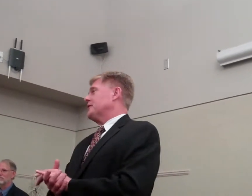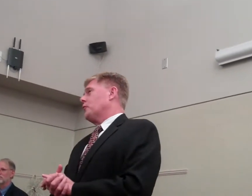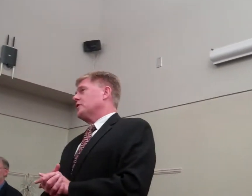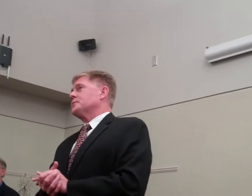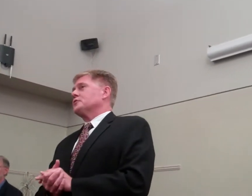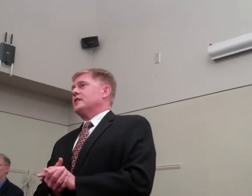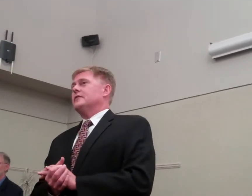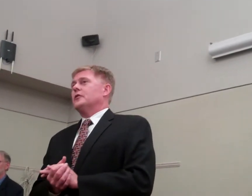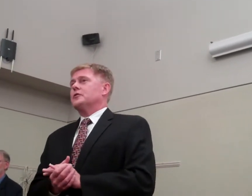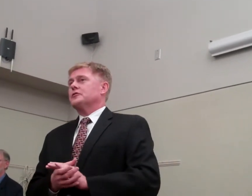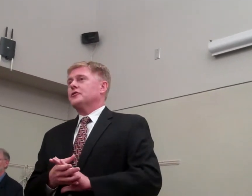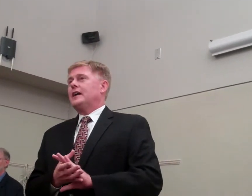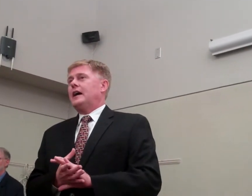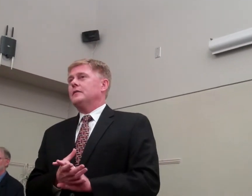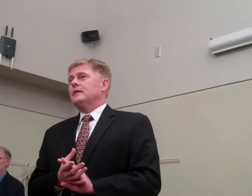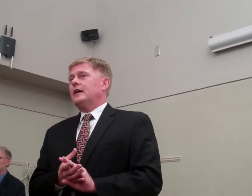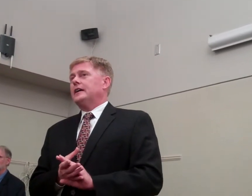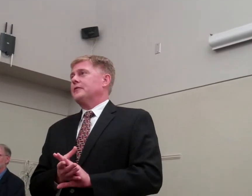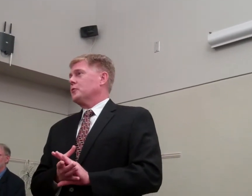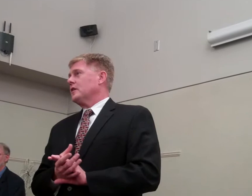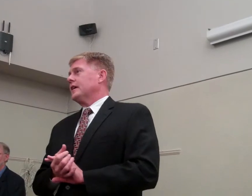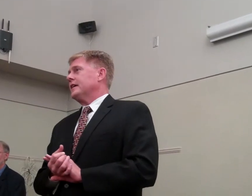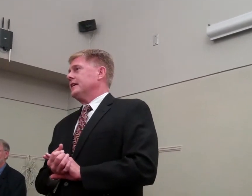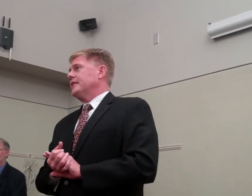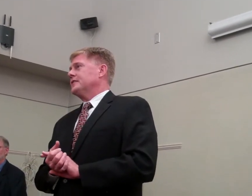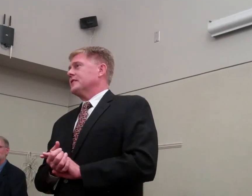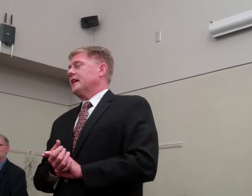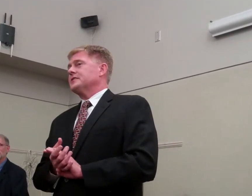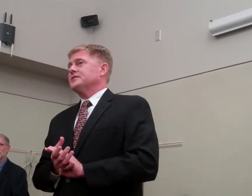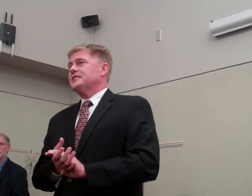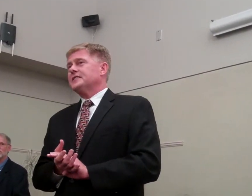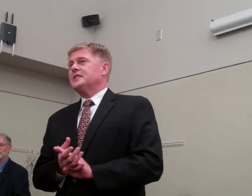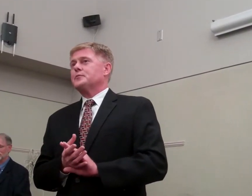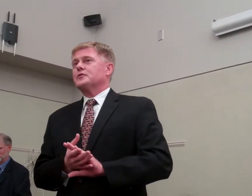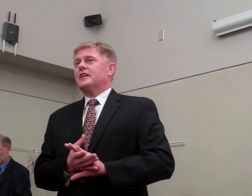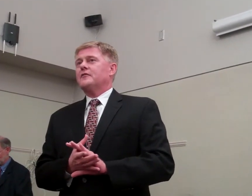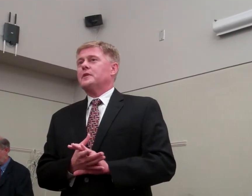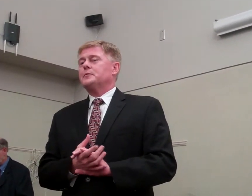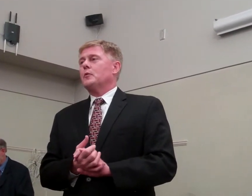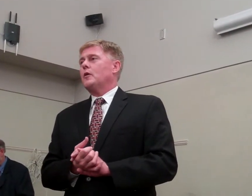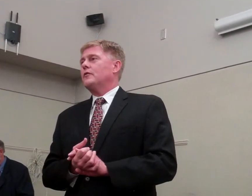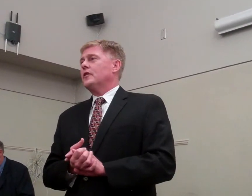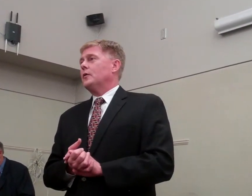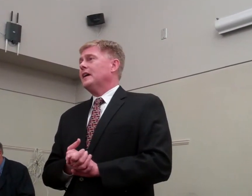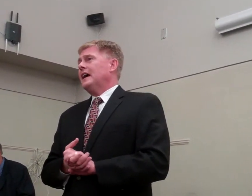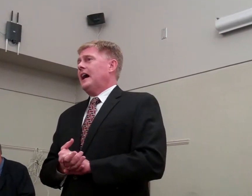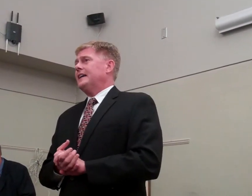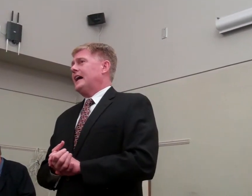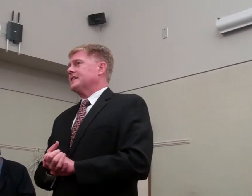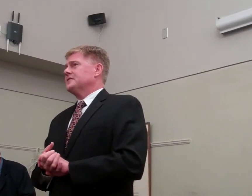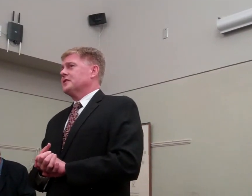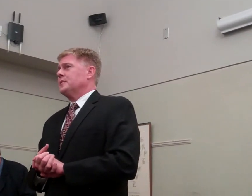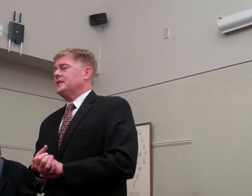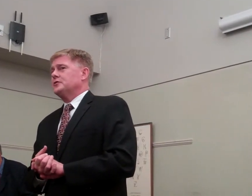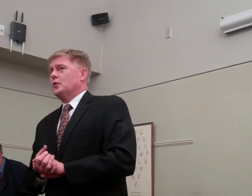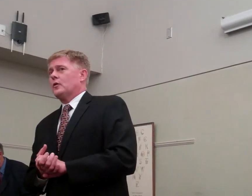40% voter turnout if we're lucky in this election. 60% of people won't vote. I knocked on somebody's door